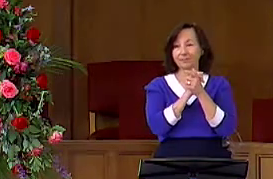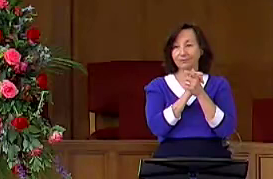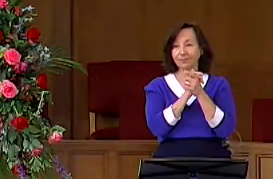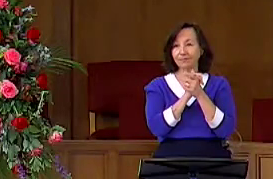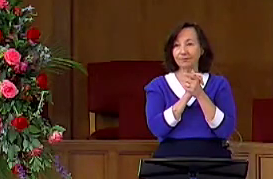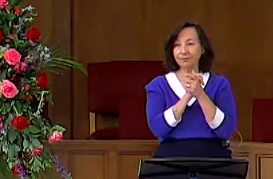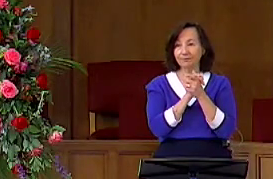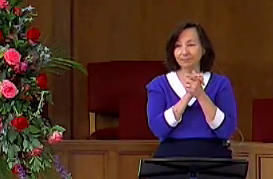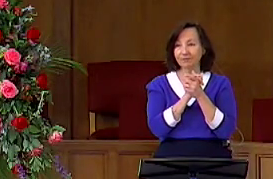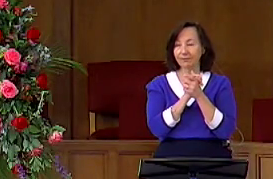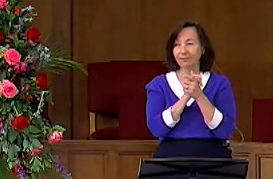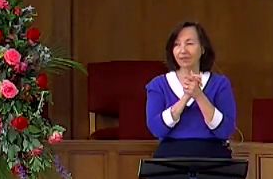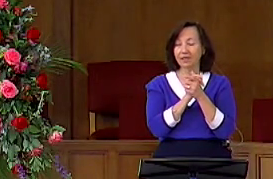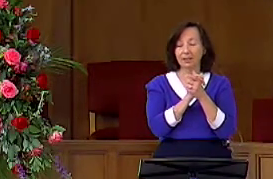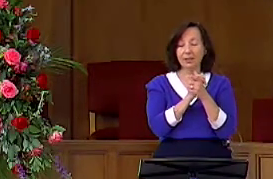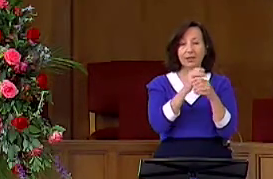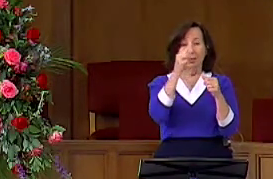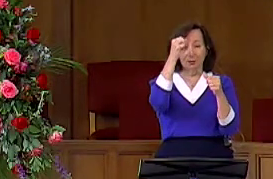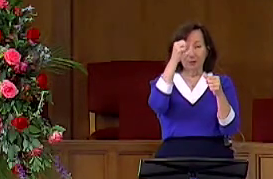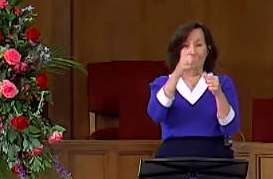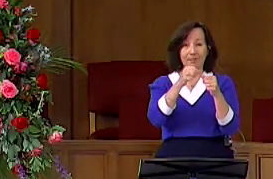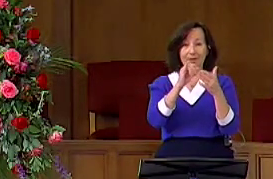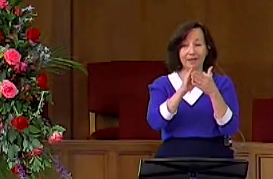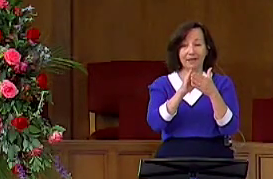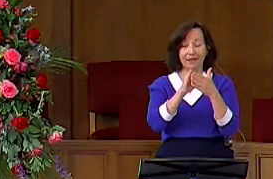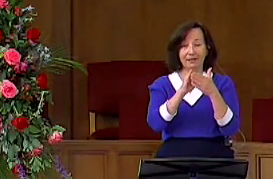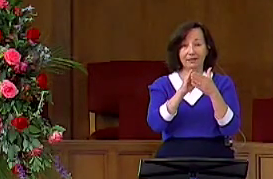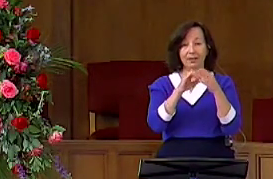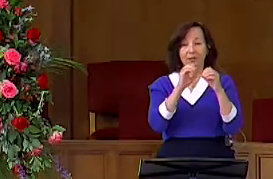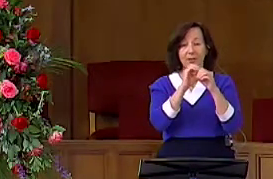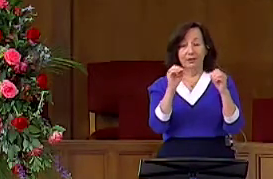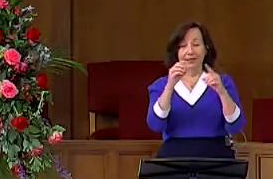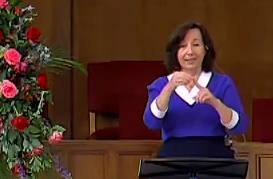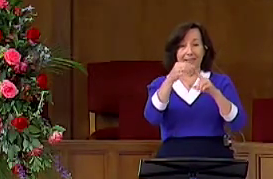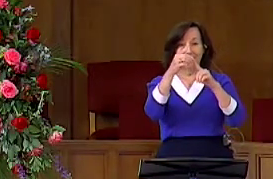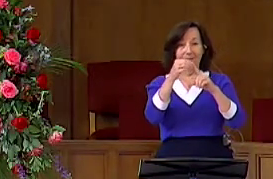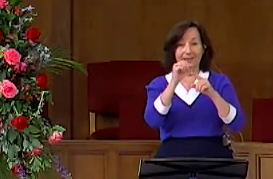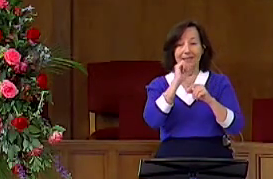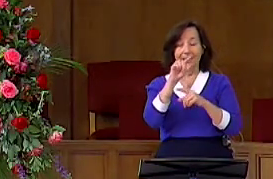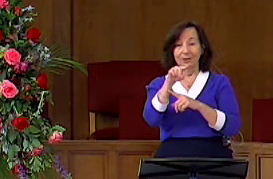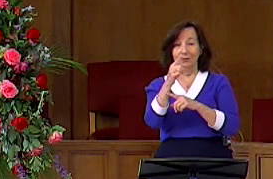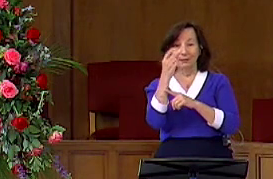So remember that about your nothing except. It's not just for you.